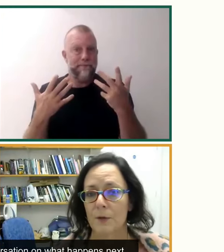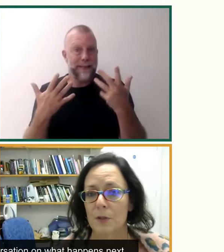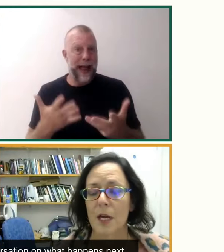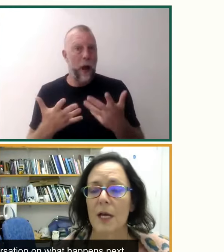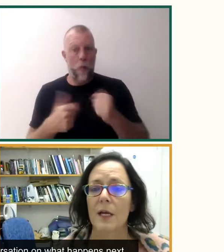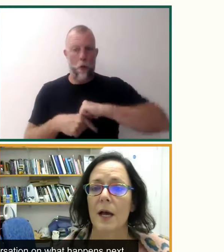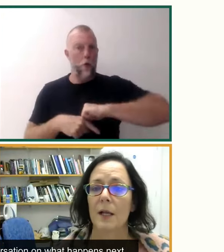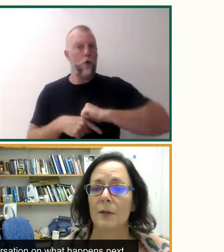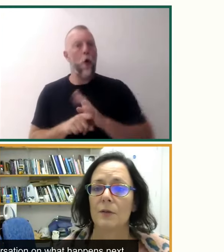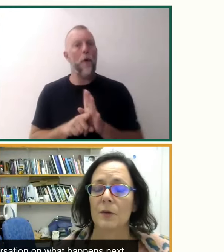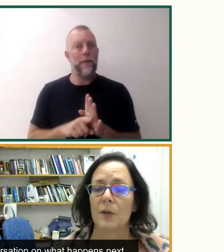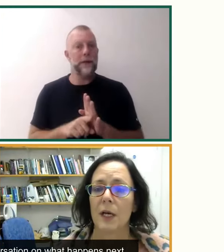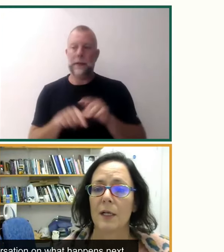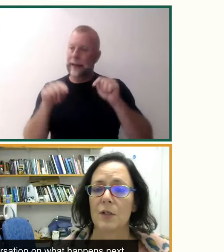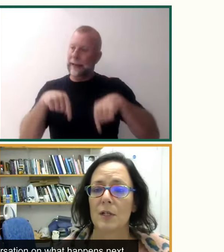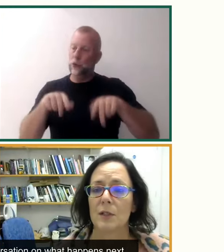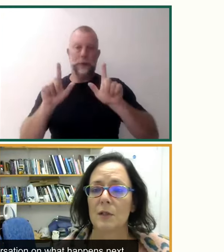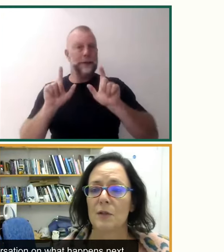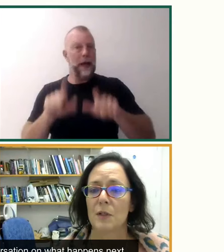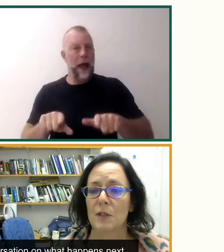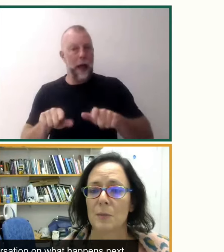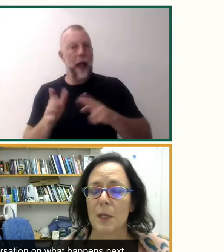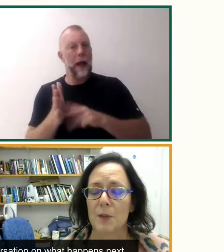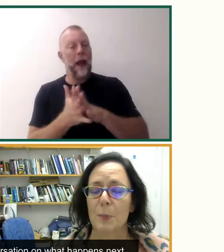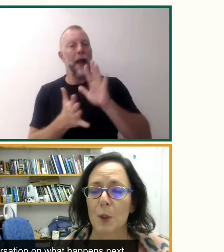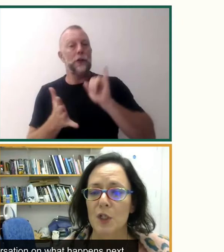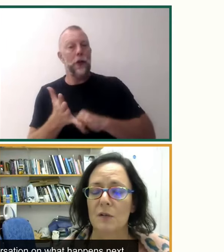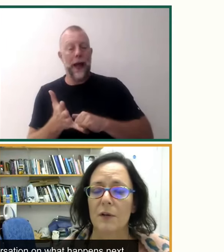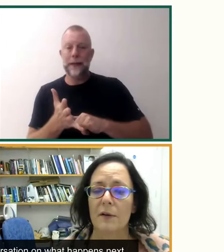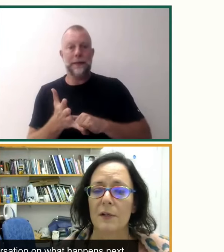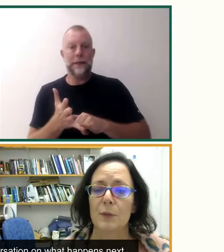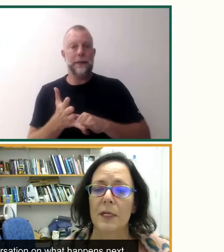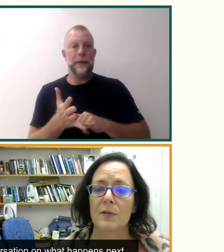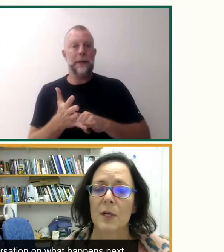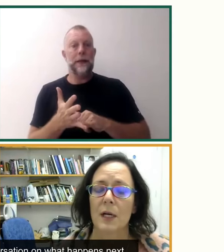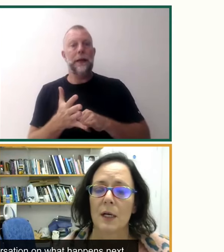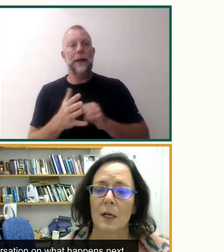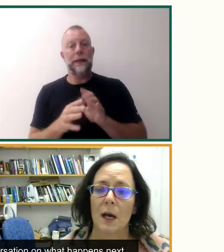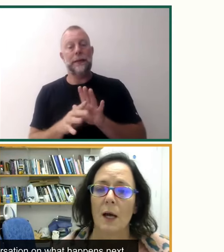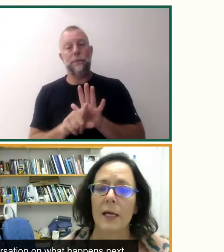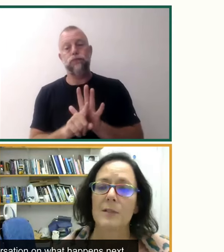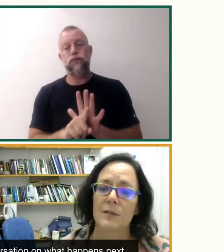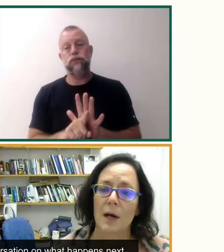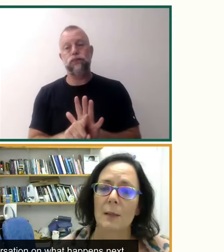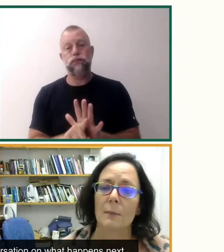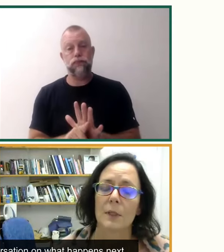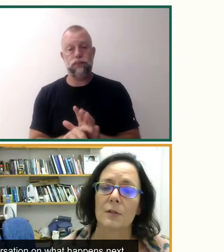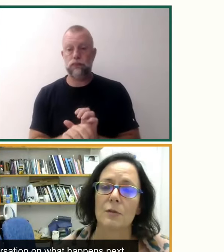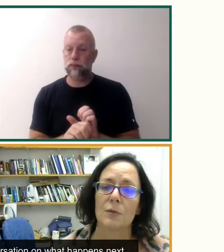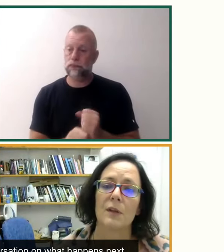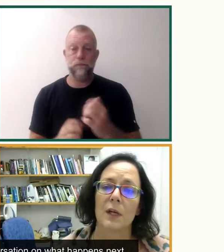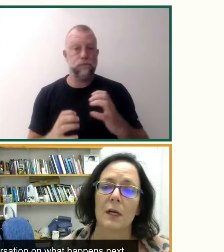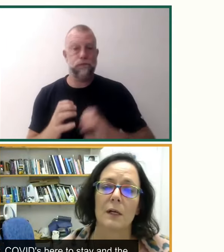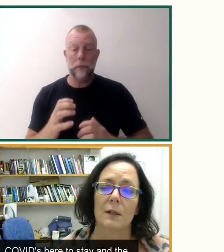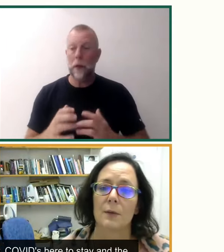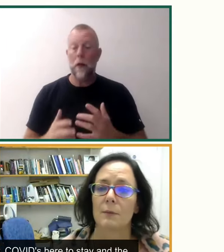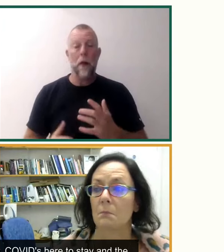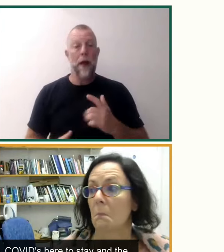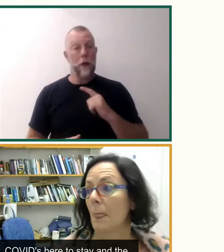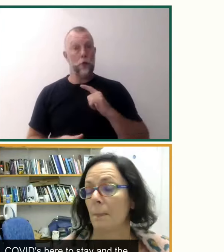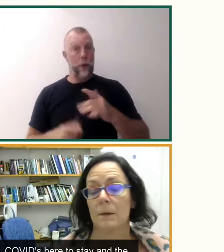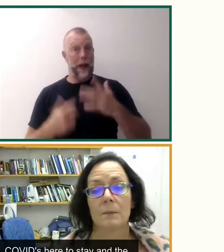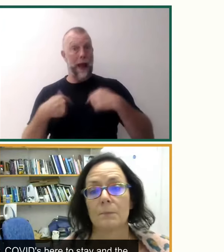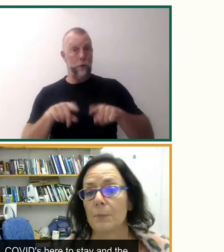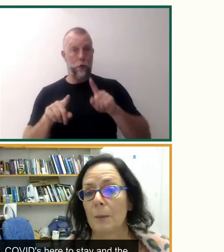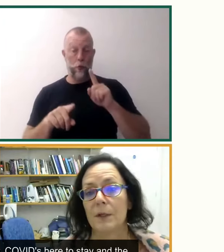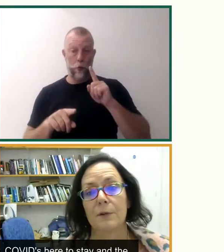COVID's here to stay and the NHS is pushed in various ways. Is it time to rethink, you